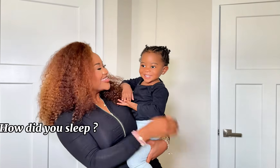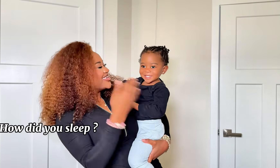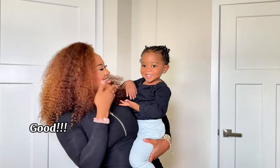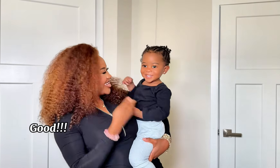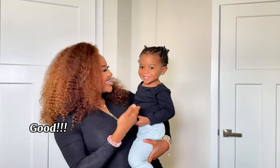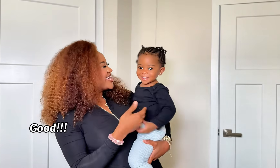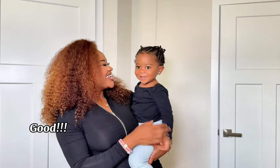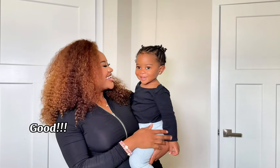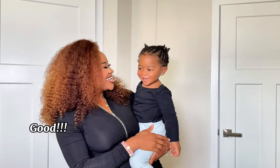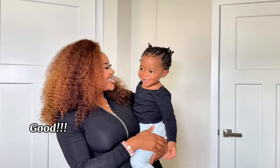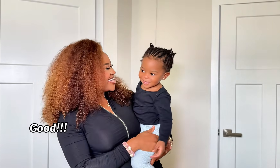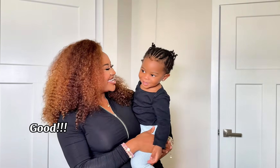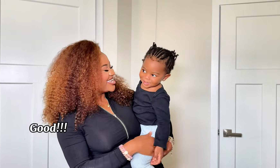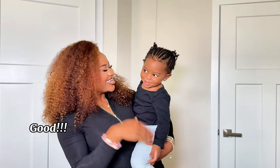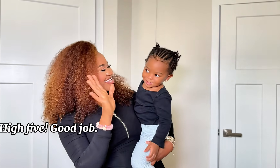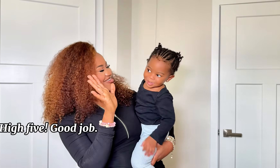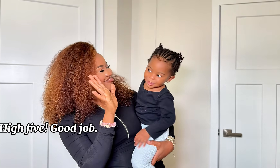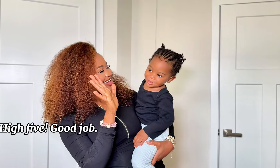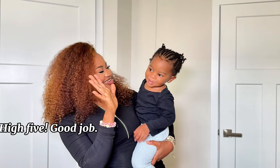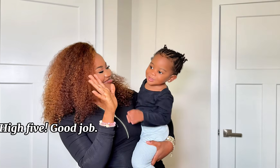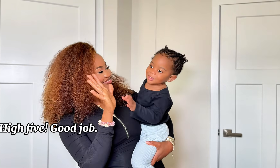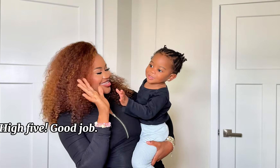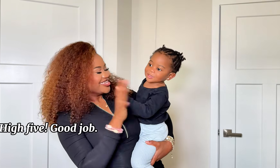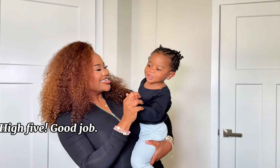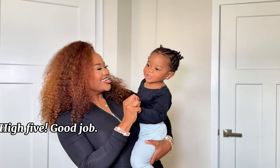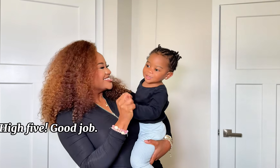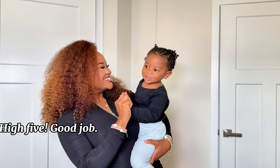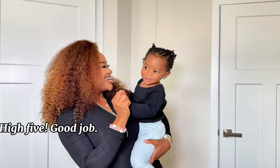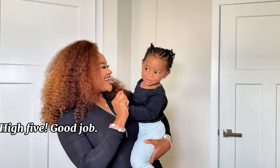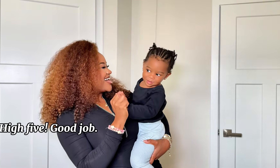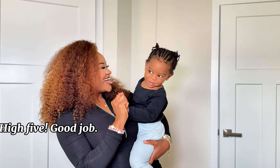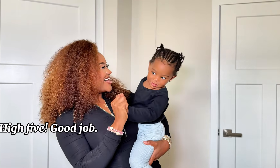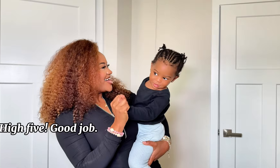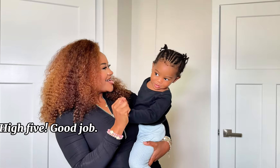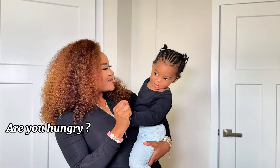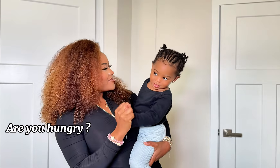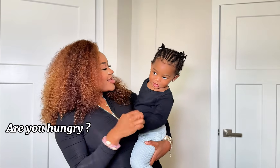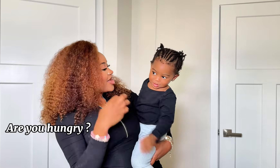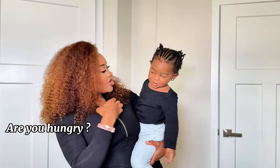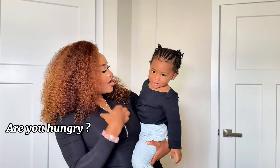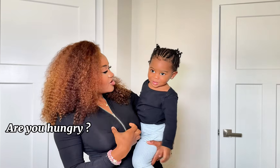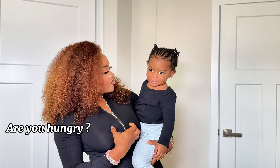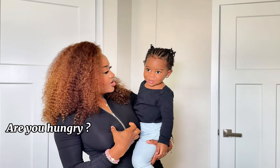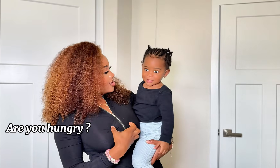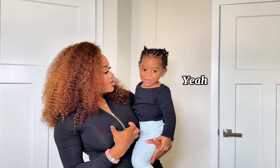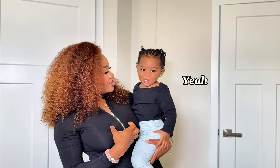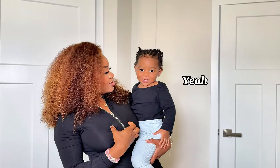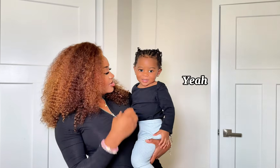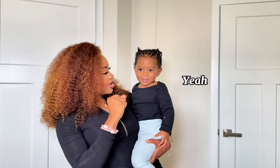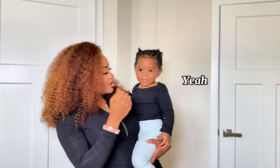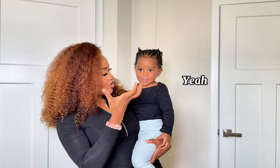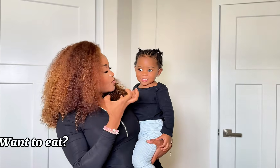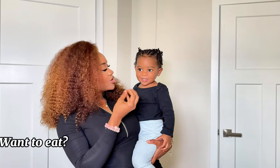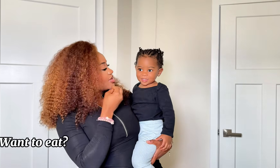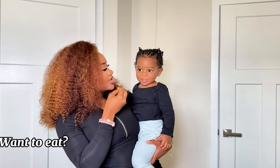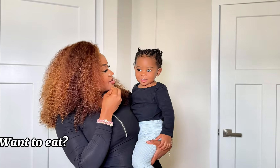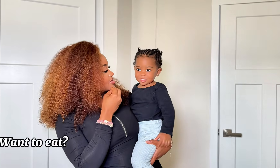Good. High five. Good job. Are you hungry? Yeah. Yeah? You want to eat?